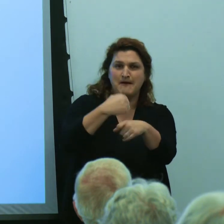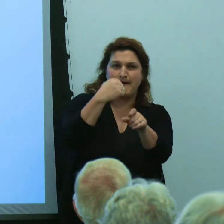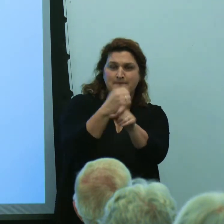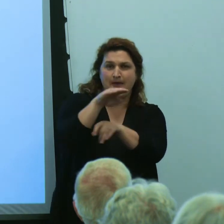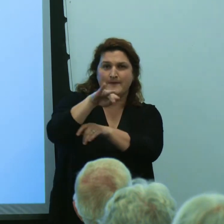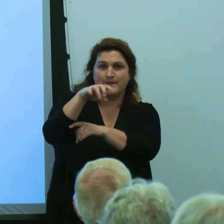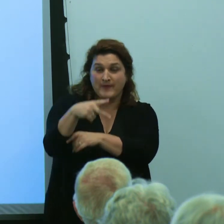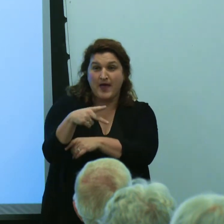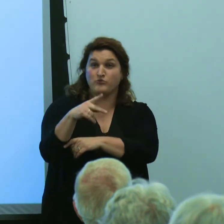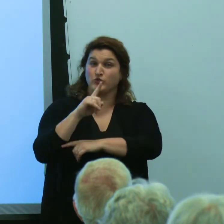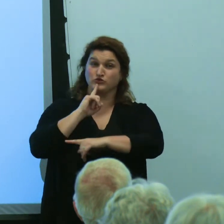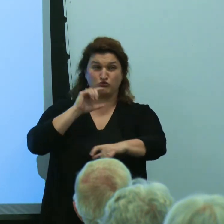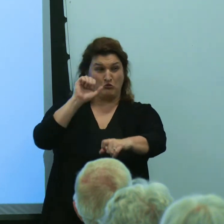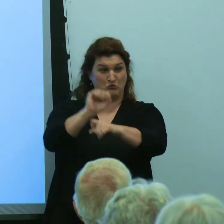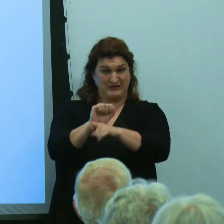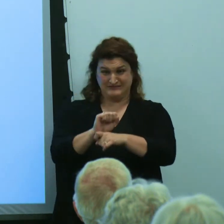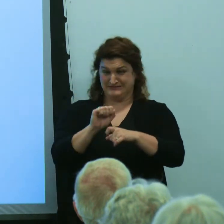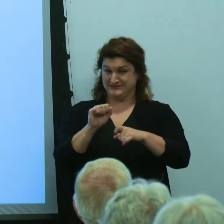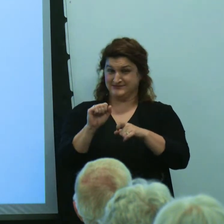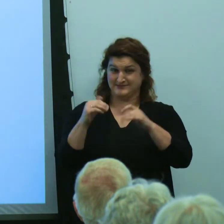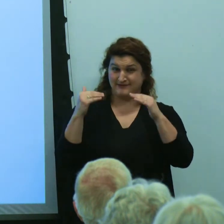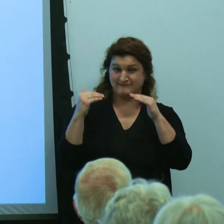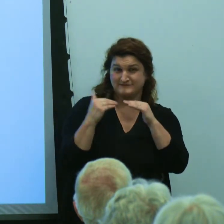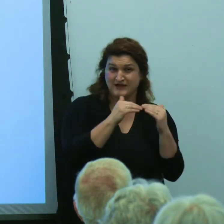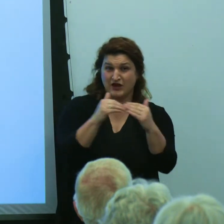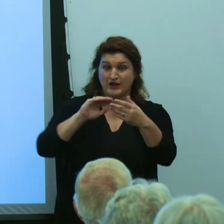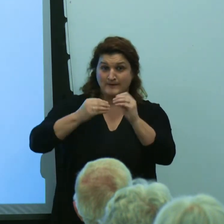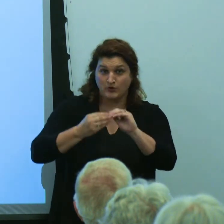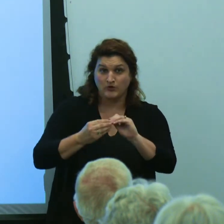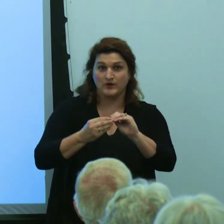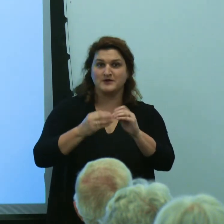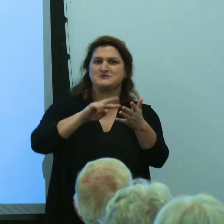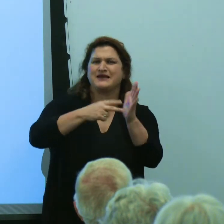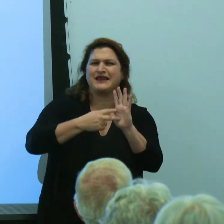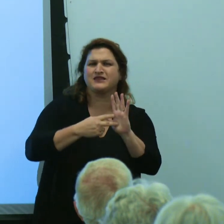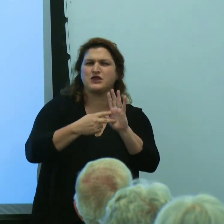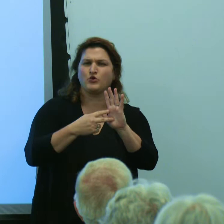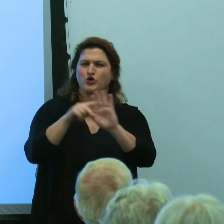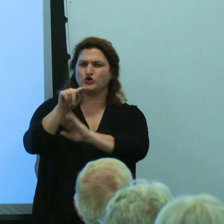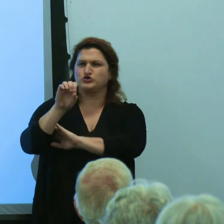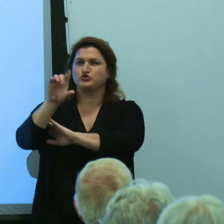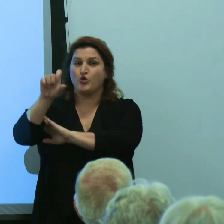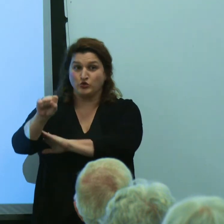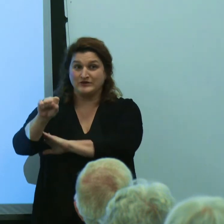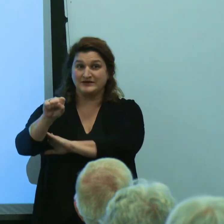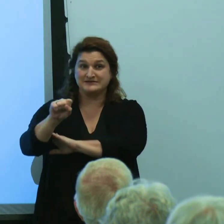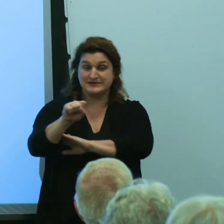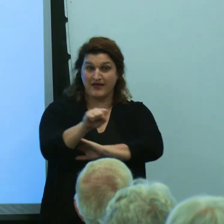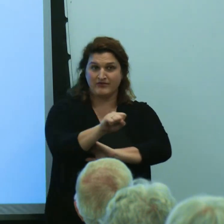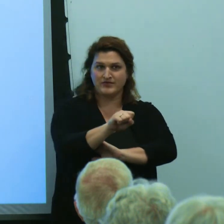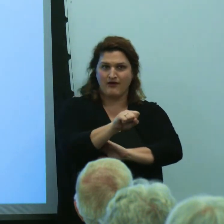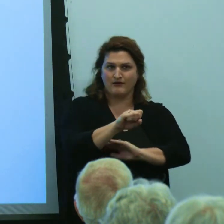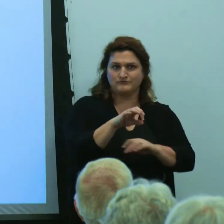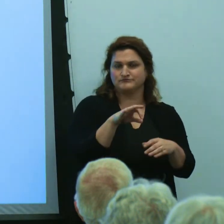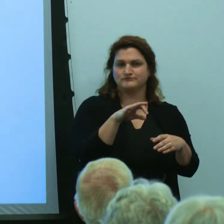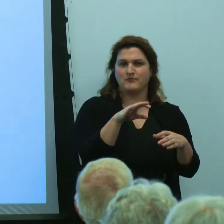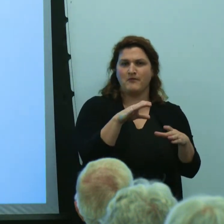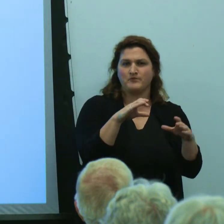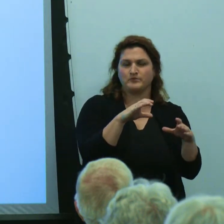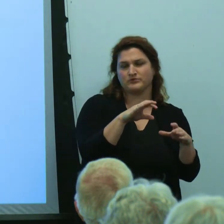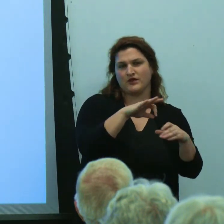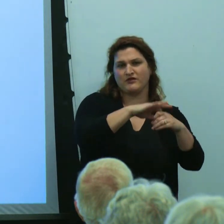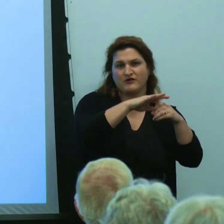meaning there were the tools that the elected officials needed so they could have actually drawn fair